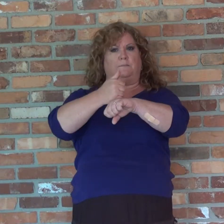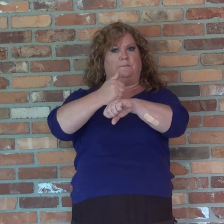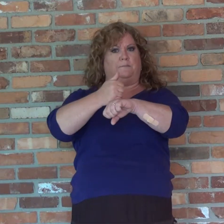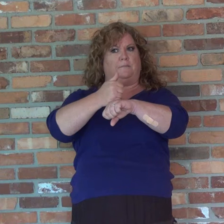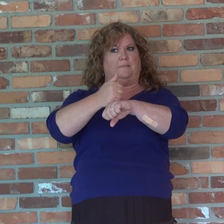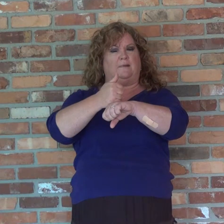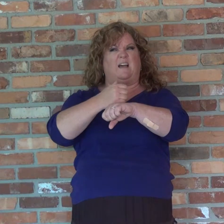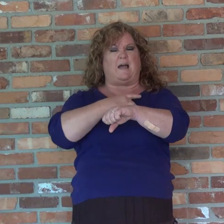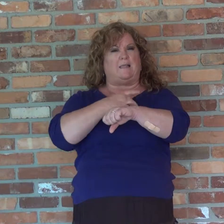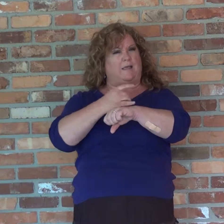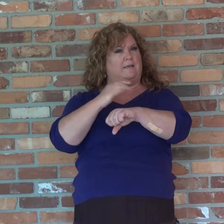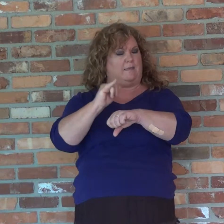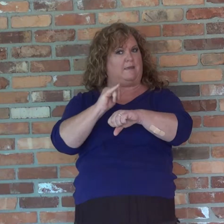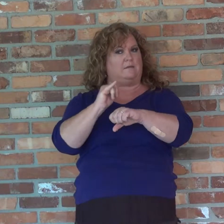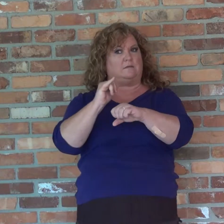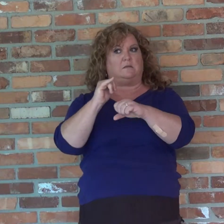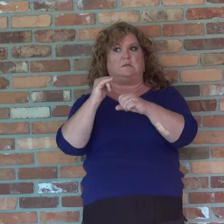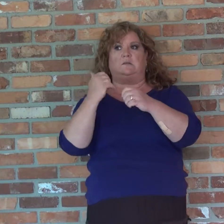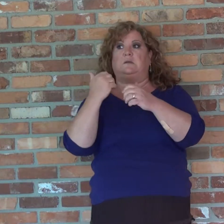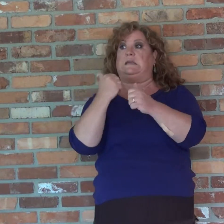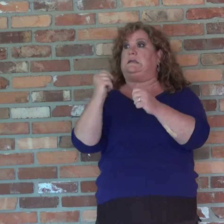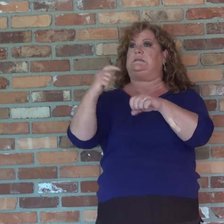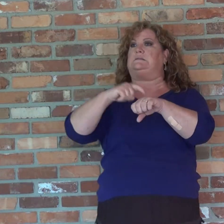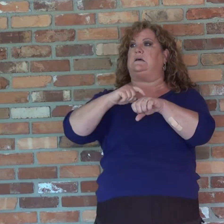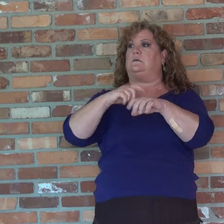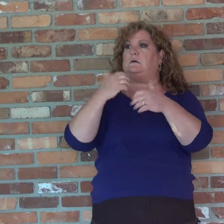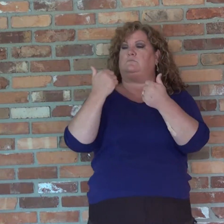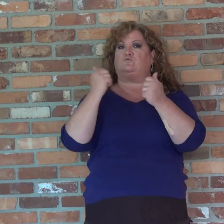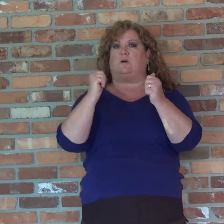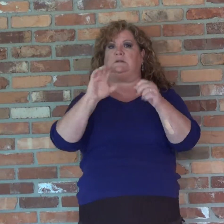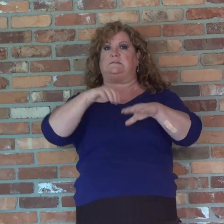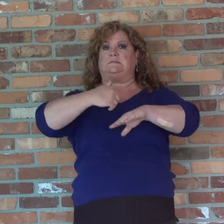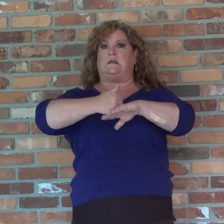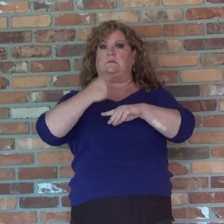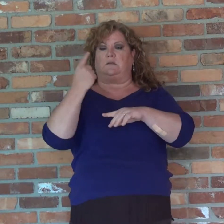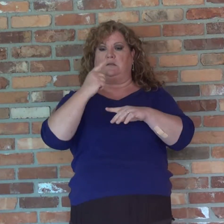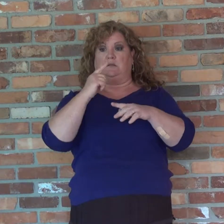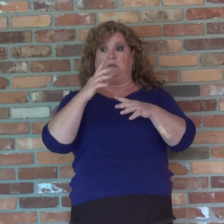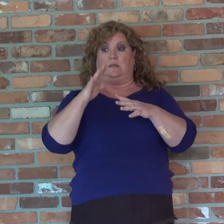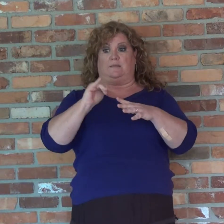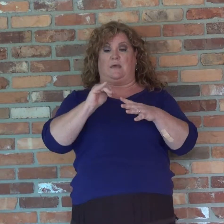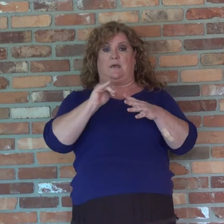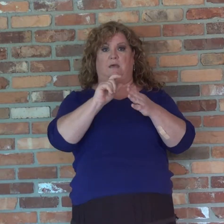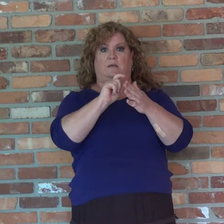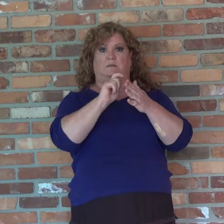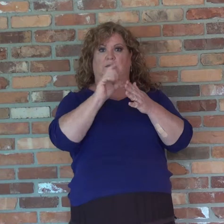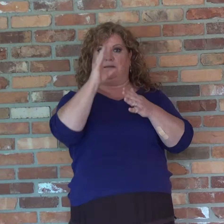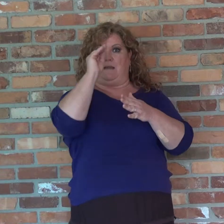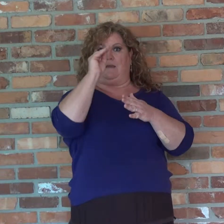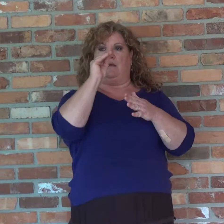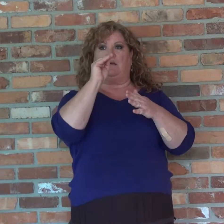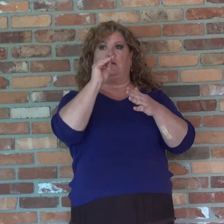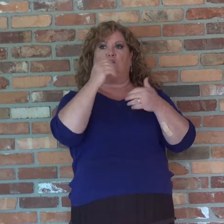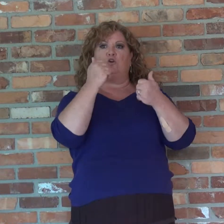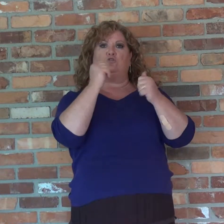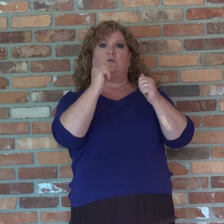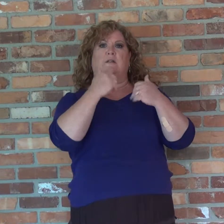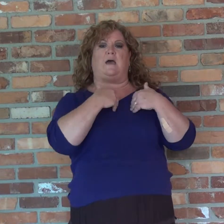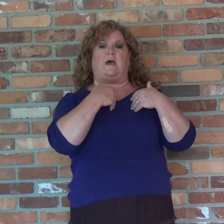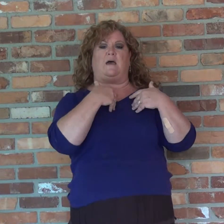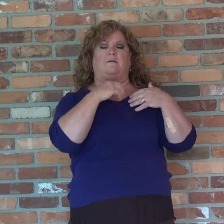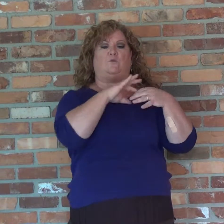teaching experience in any kind of particular way. You can see that he talks about the difference between a cooperative goal